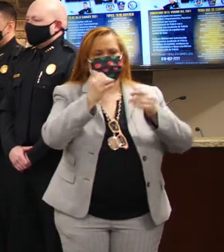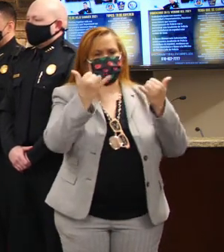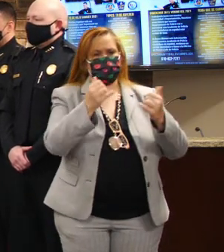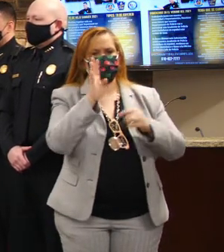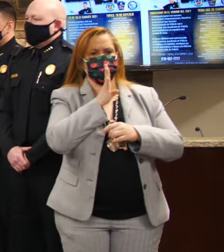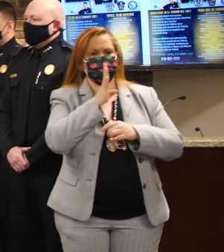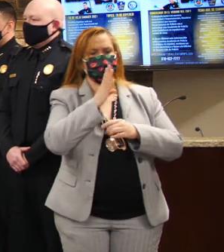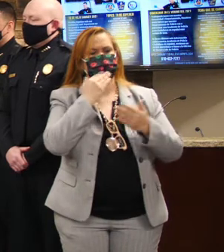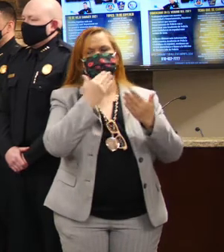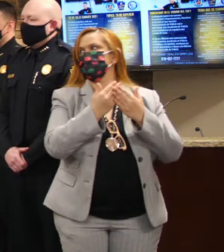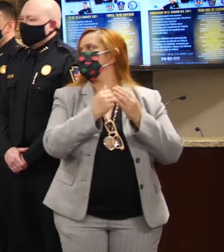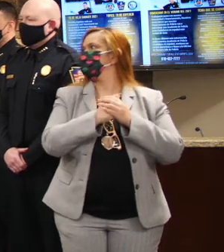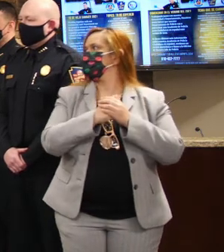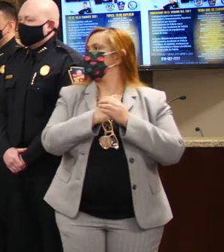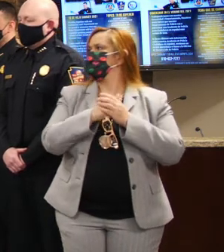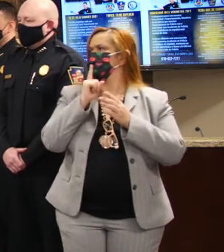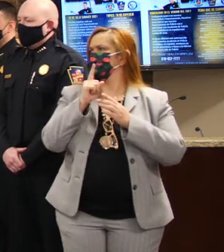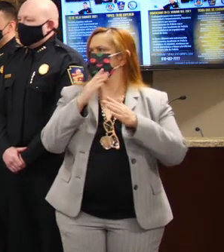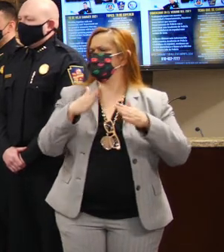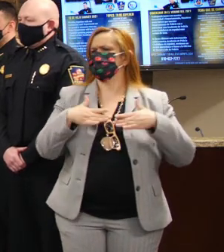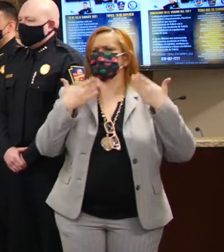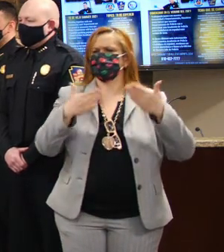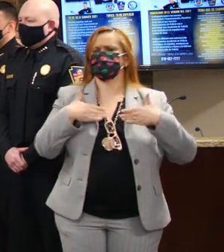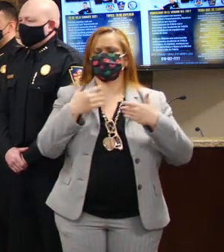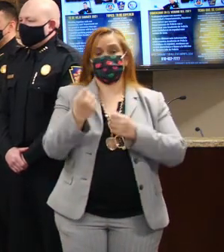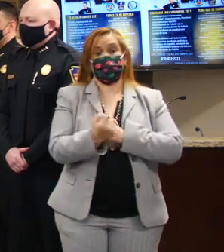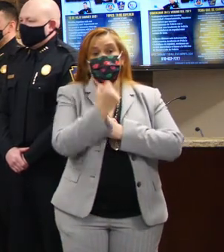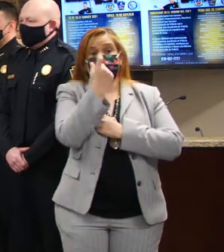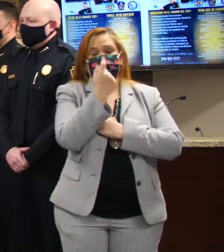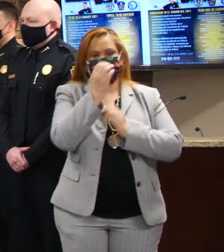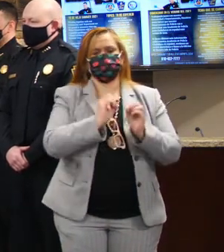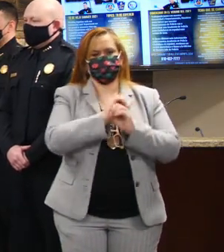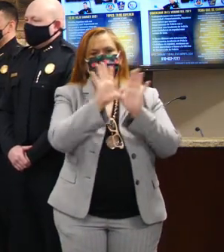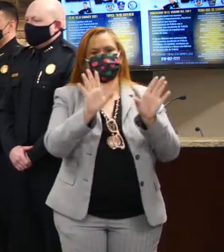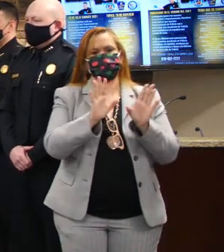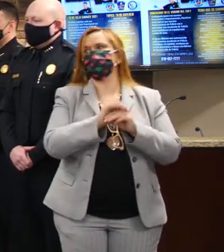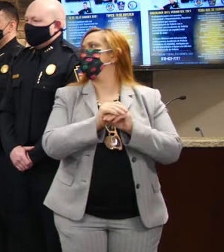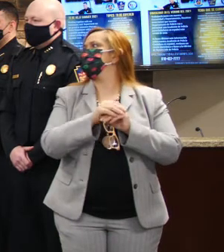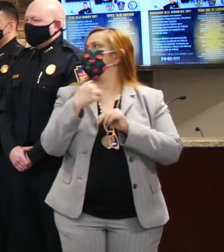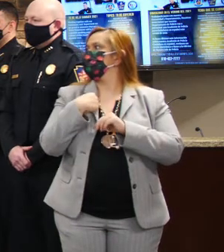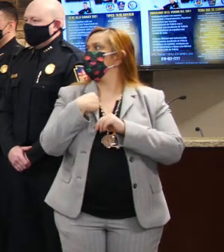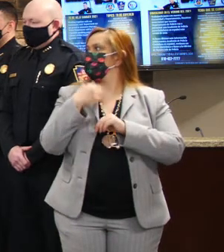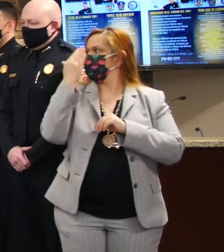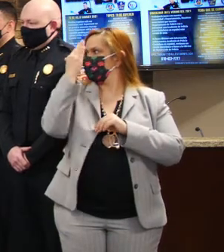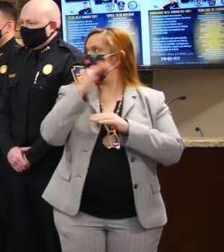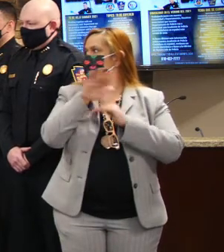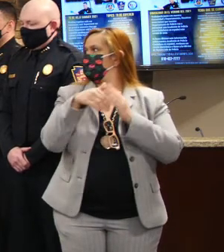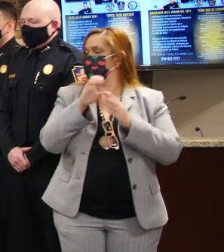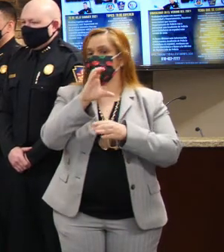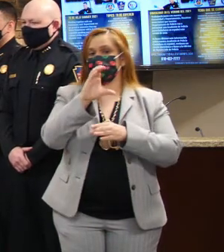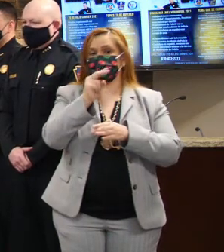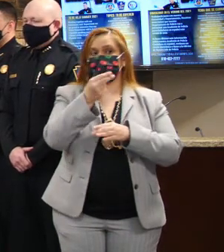some of those training sessions to see firsthand. I'm very proud of this. I'm proud of council bringing this forward and the